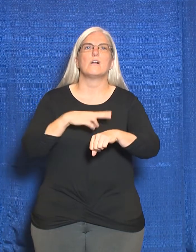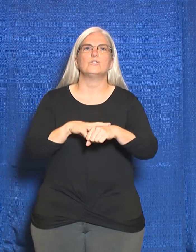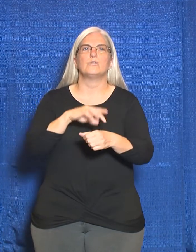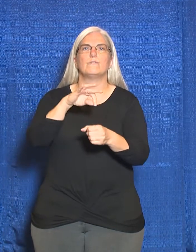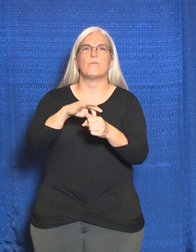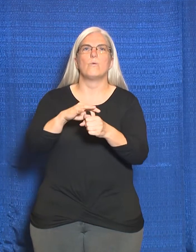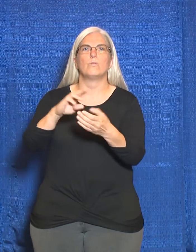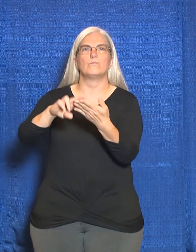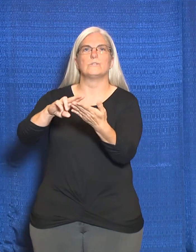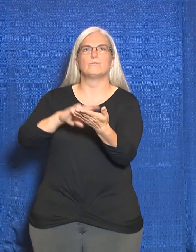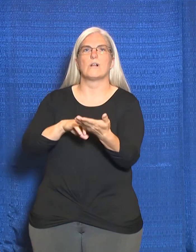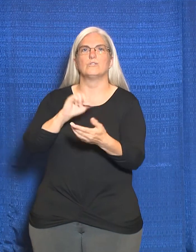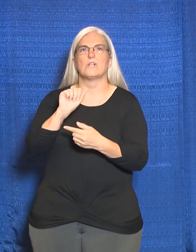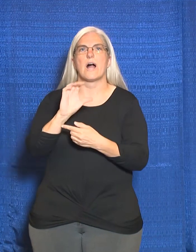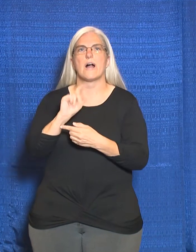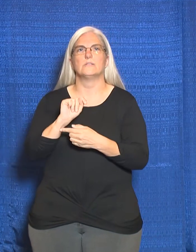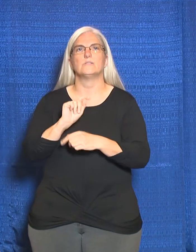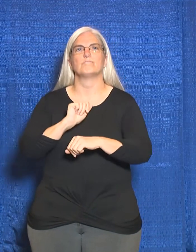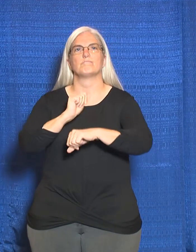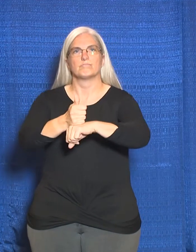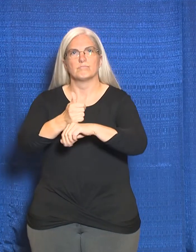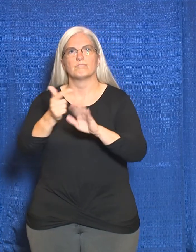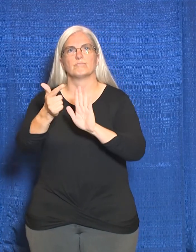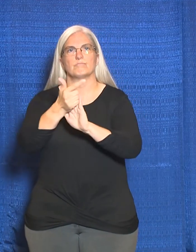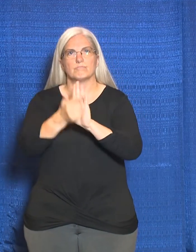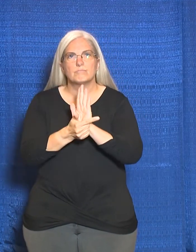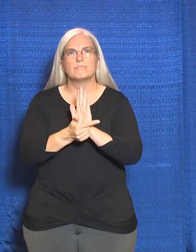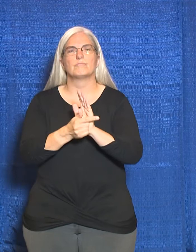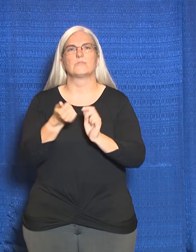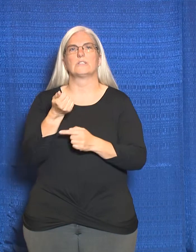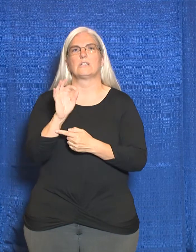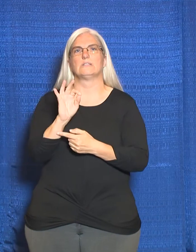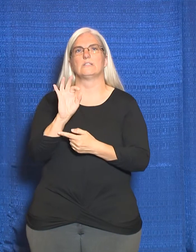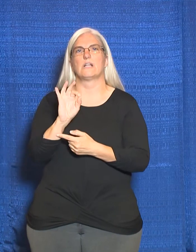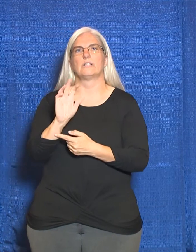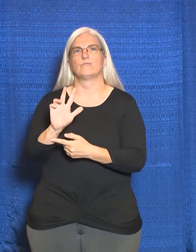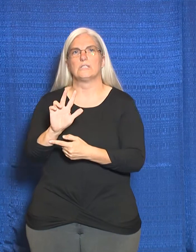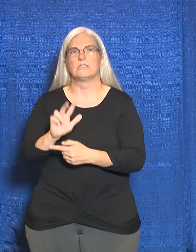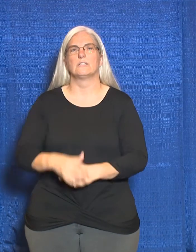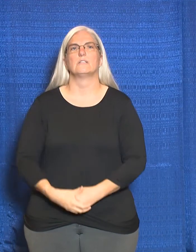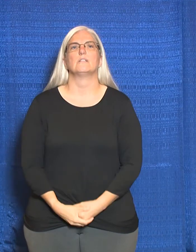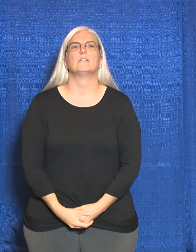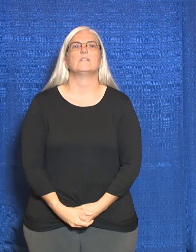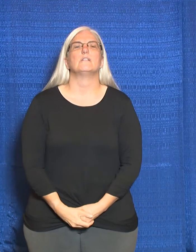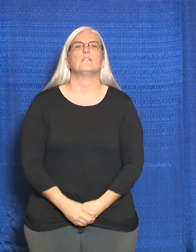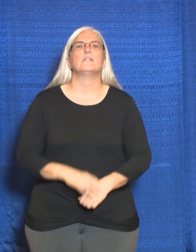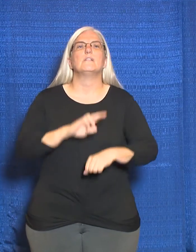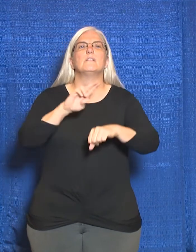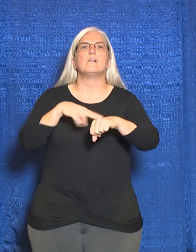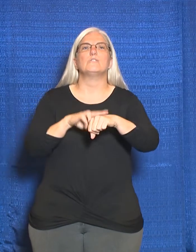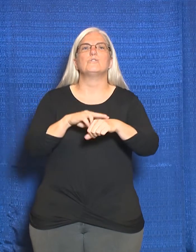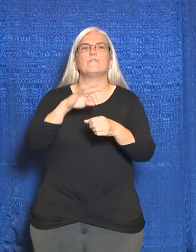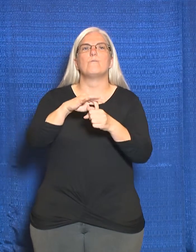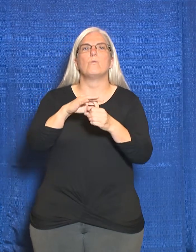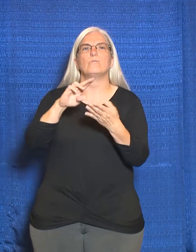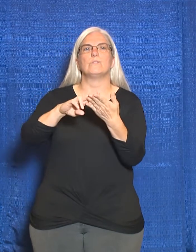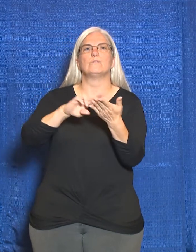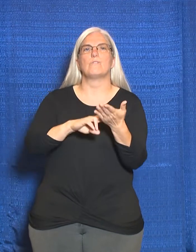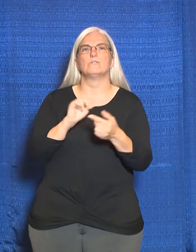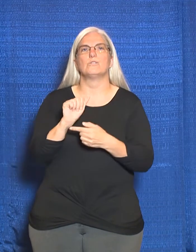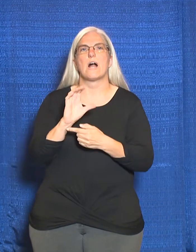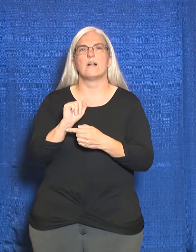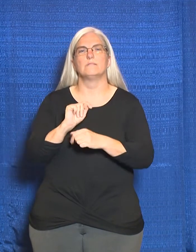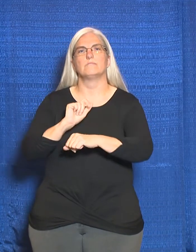The National Voter Registration Act was signed into law in 1993. The